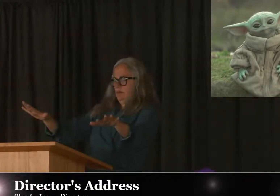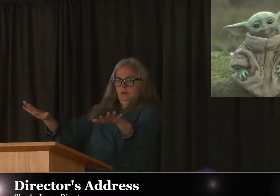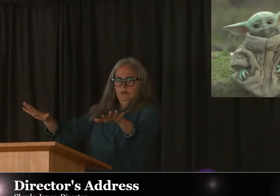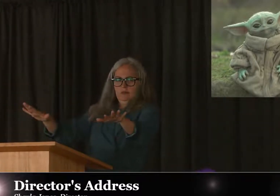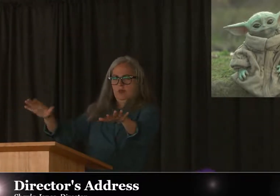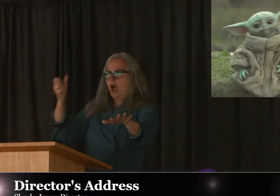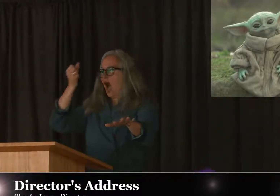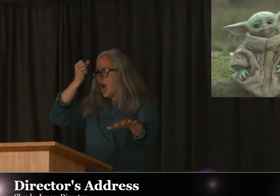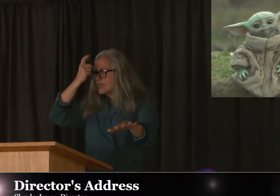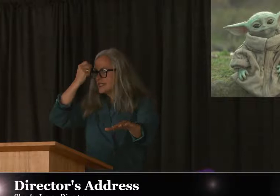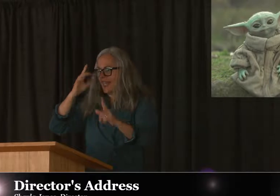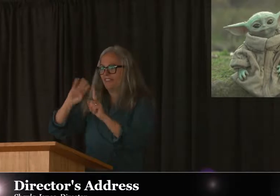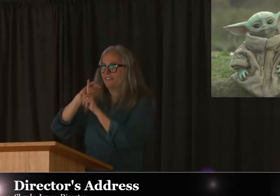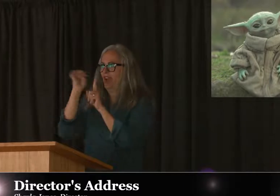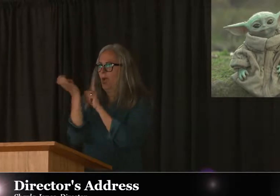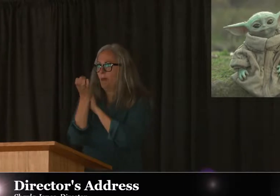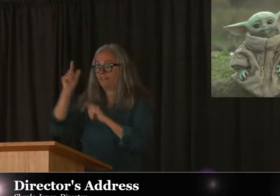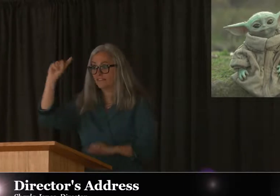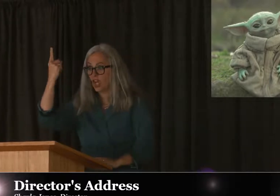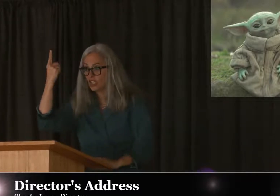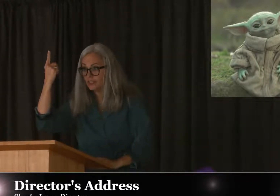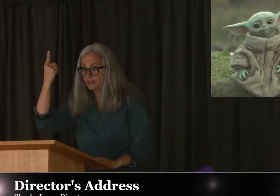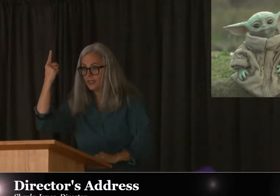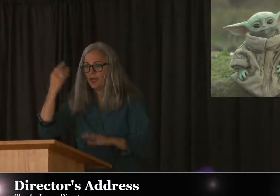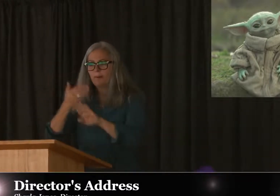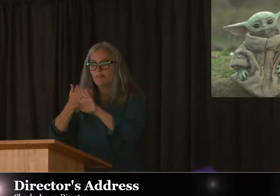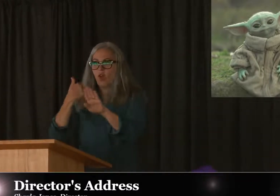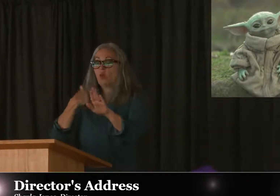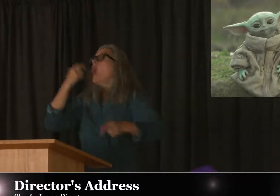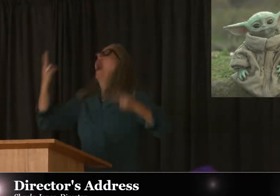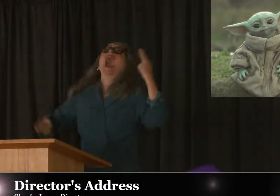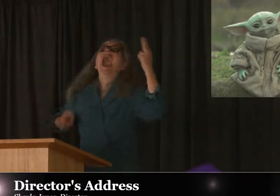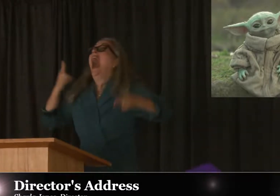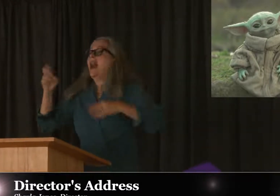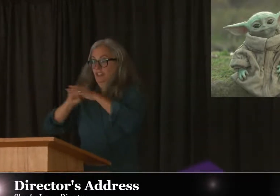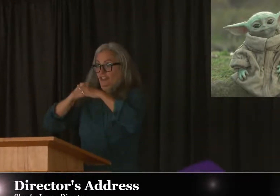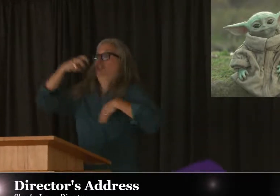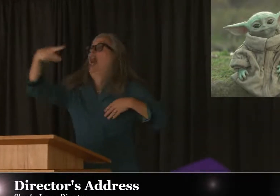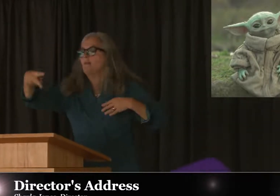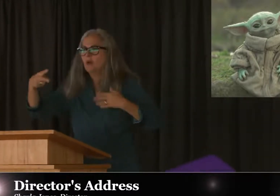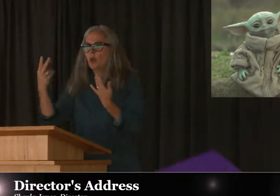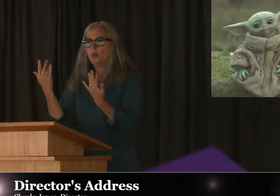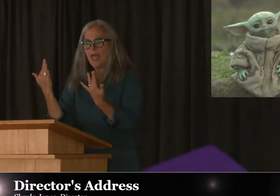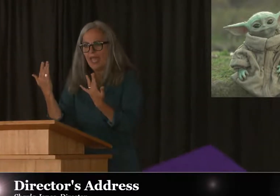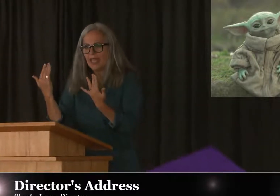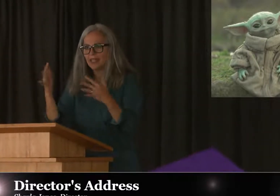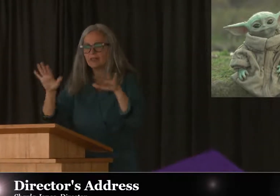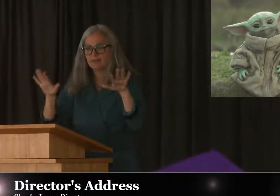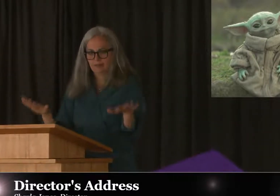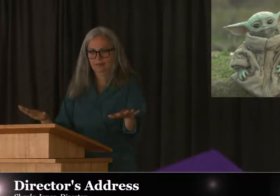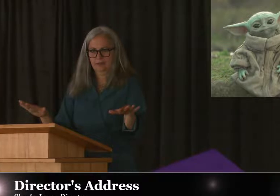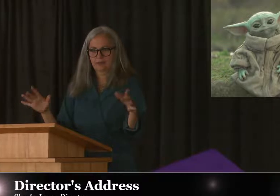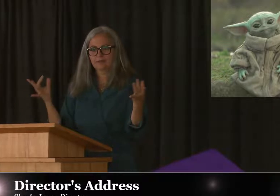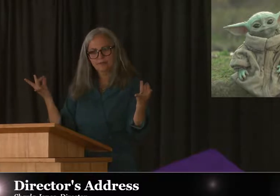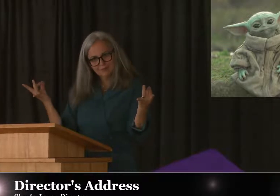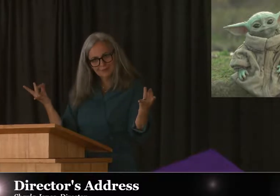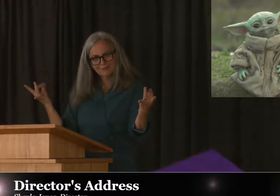And sometimes just stop and make sure you understand the environment first before rushing on to the next thing. Take a